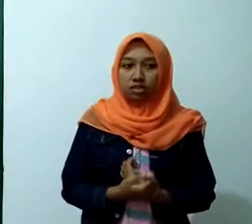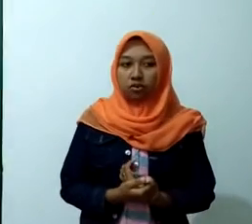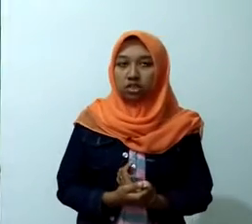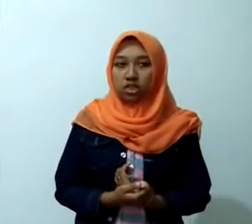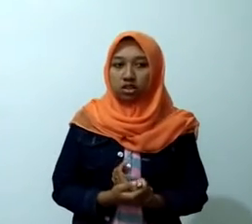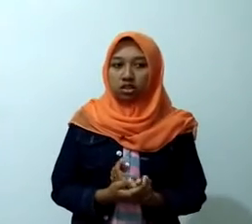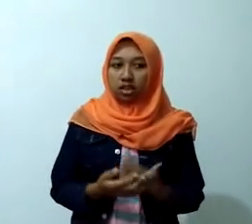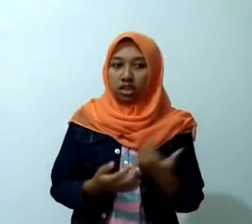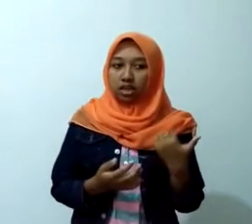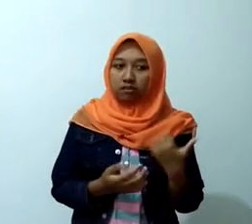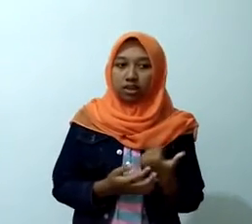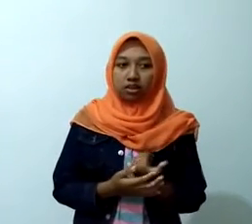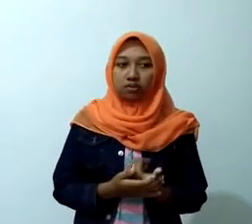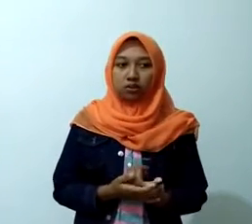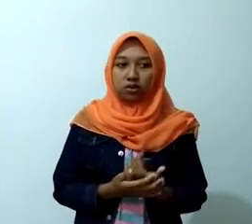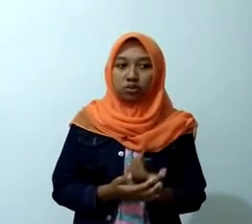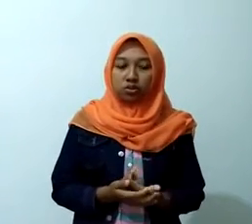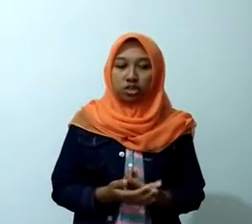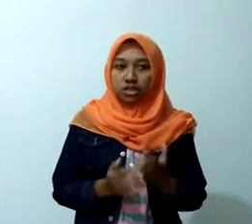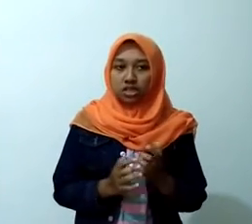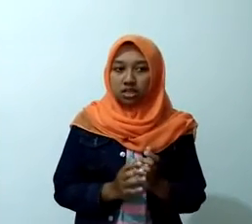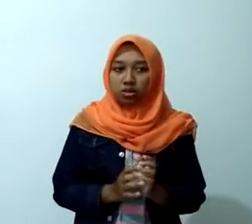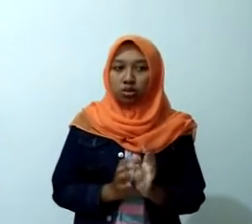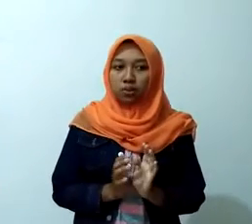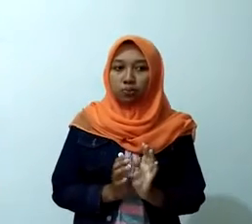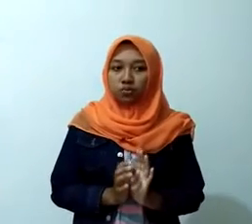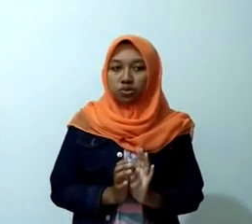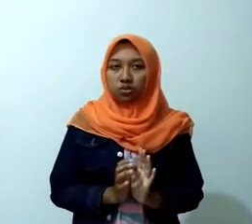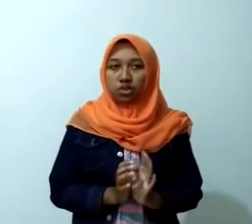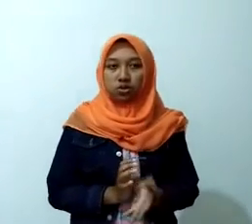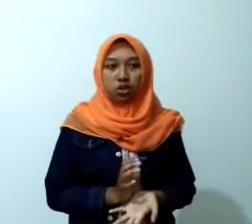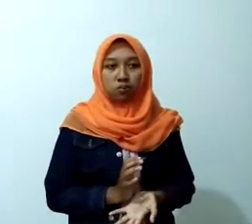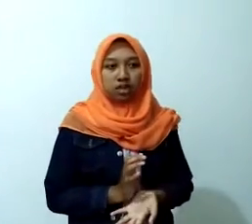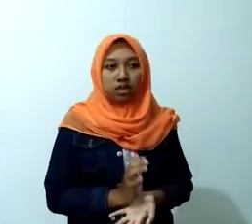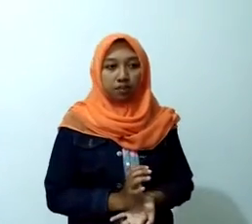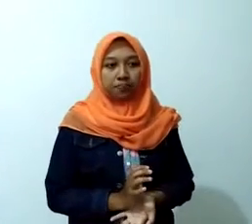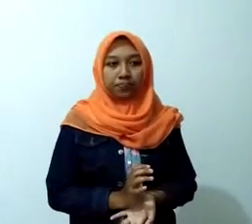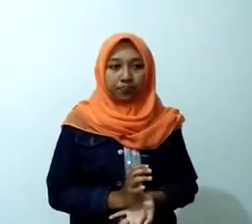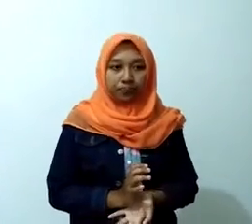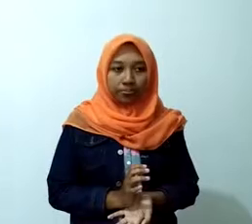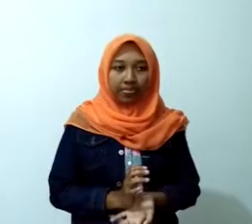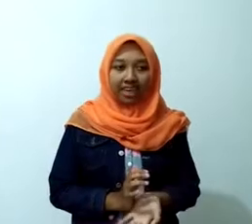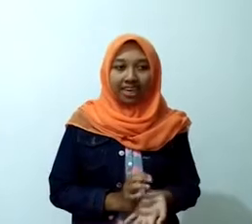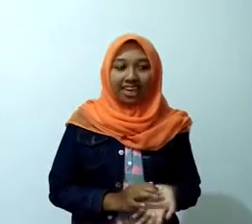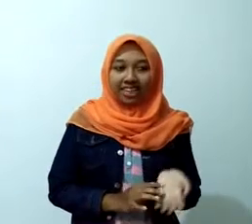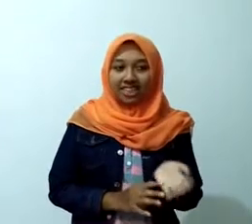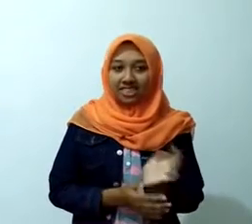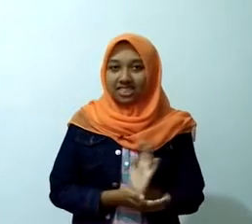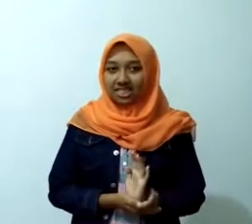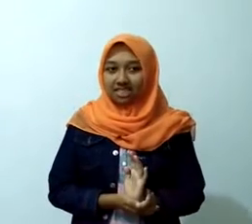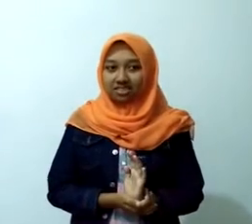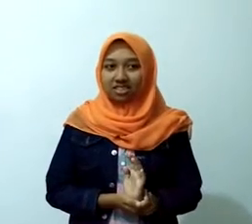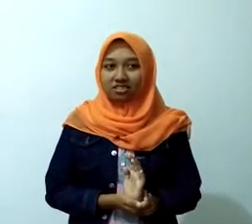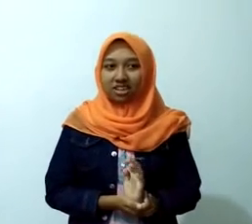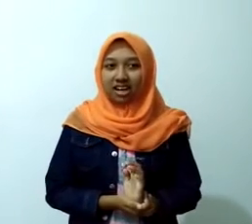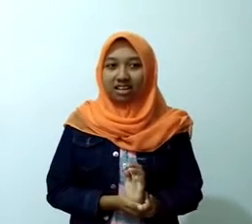the study focuses on the effectiveness of using puzzle to improve student vocabulary. In this research,